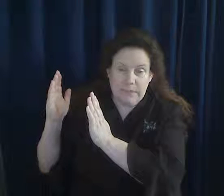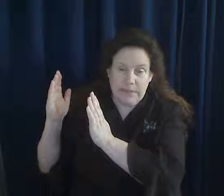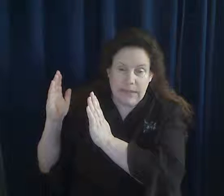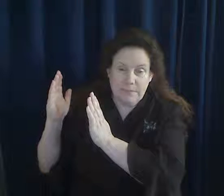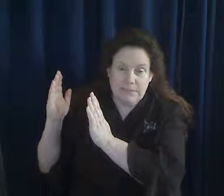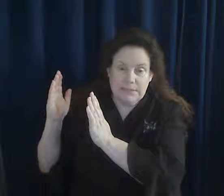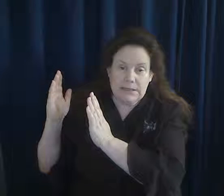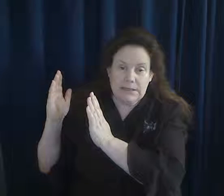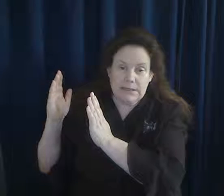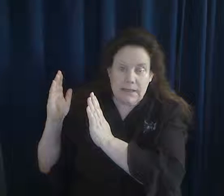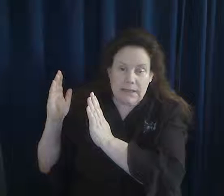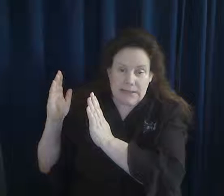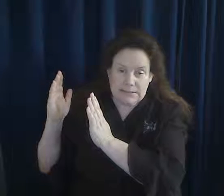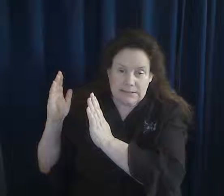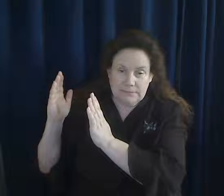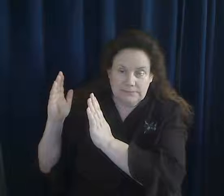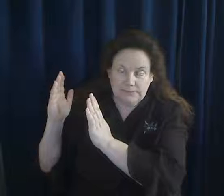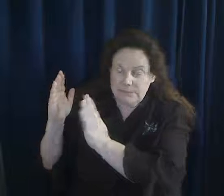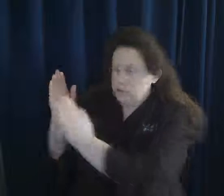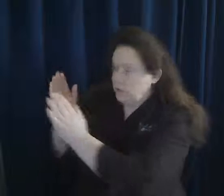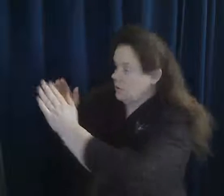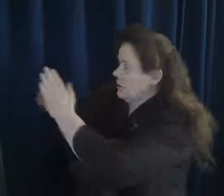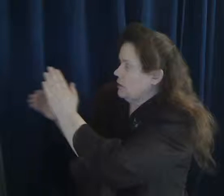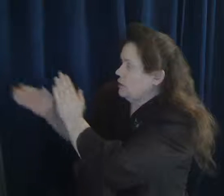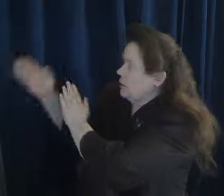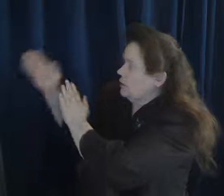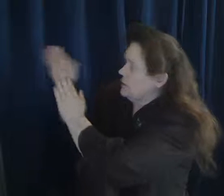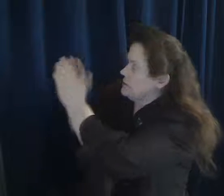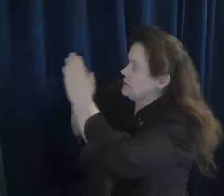that happened in the past. So they look like this.